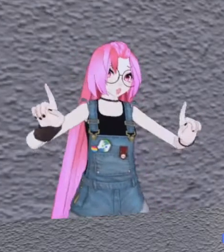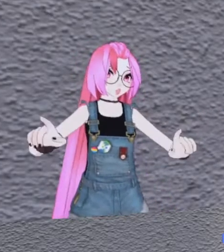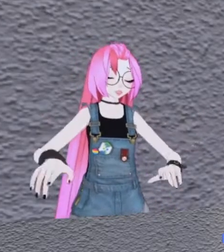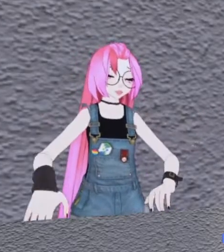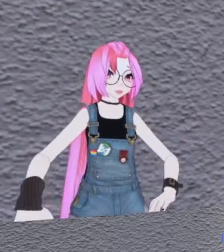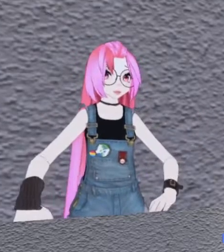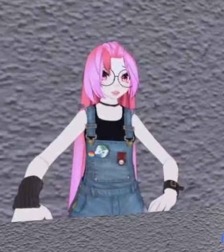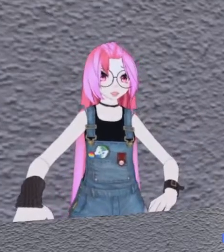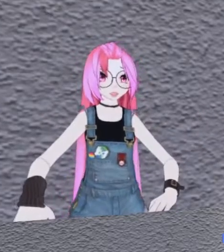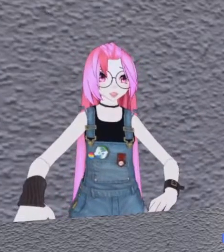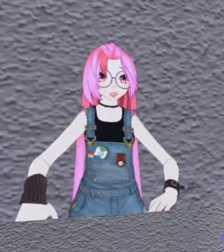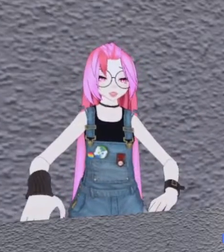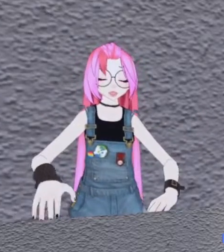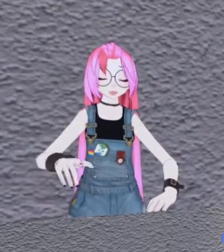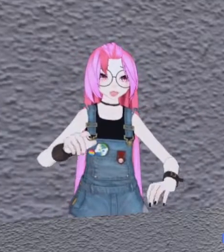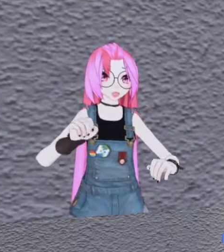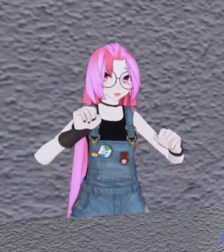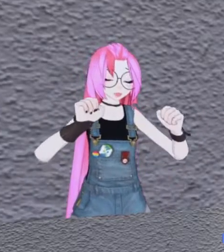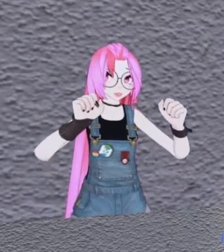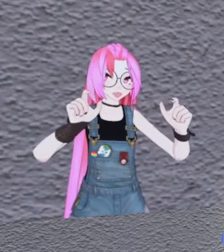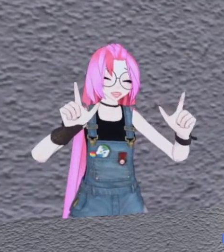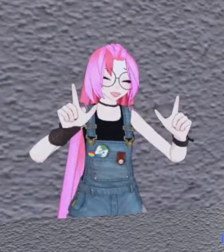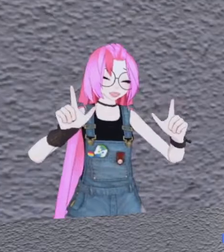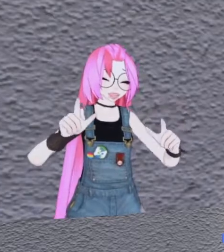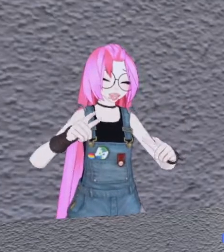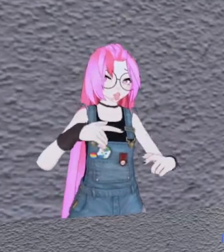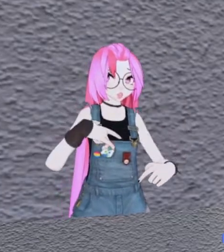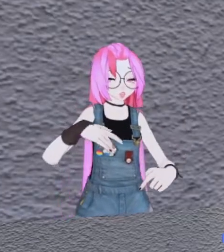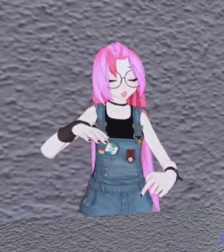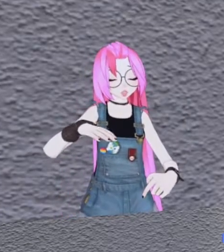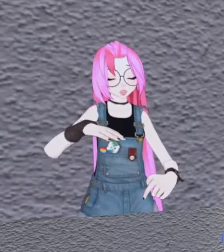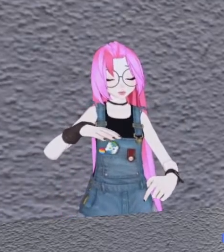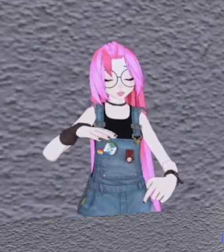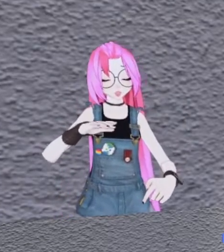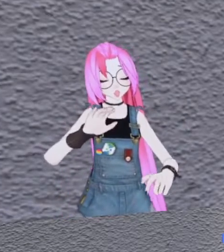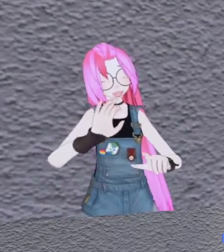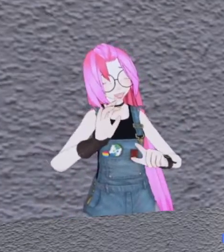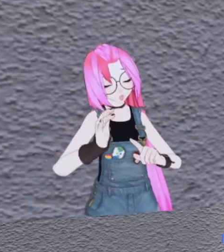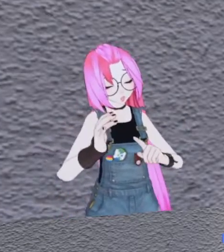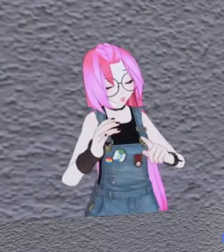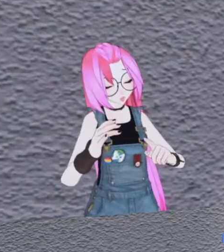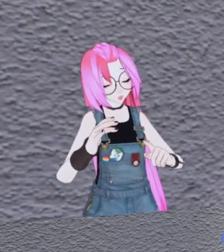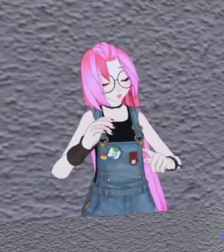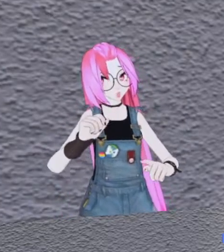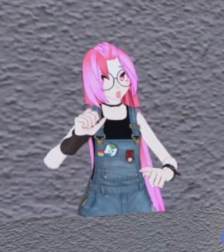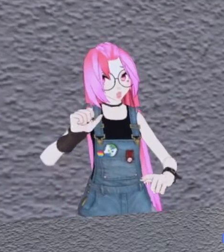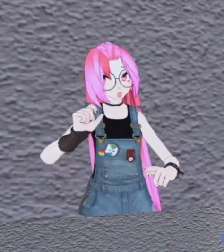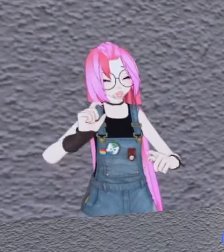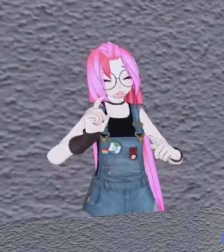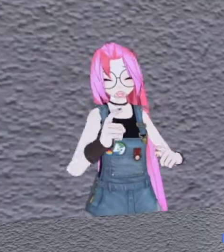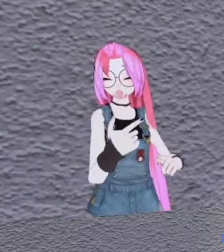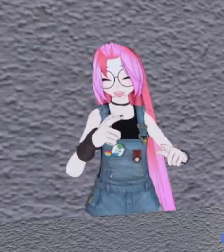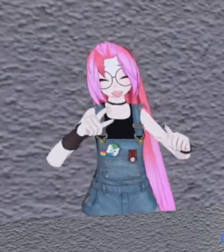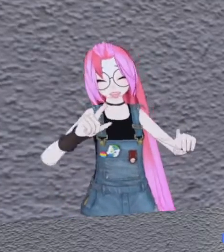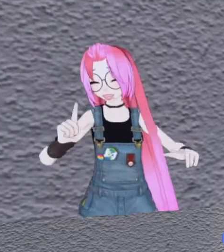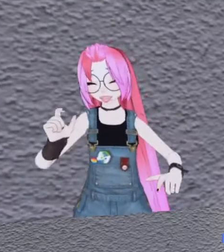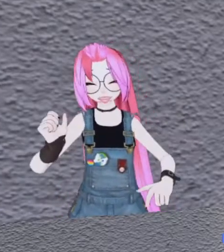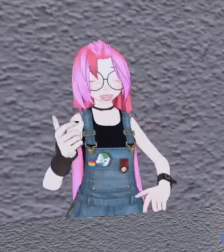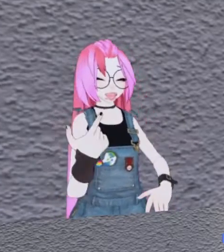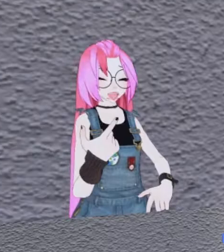difference. And that really just like opened my eyes to like just culture, like in general, language in general.